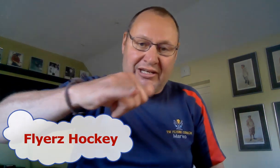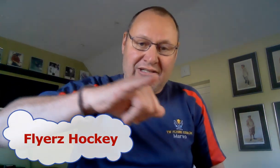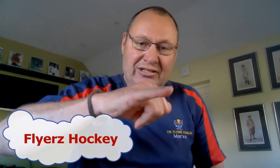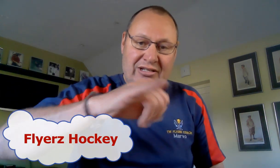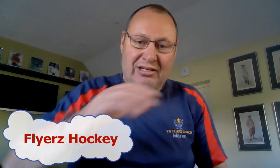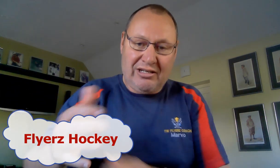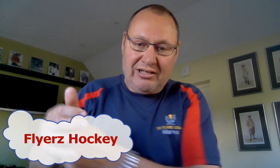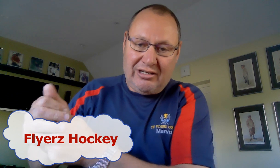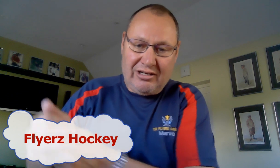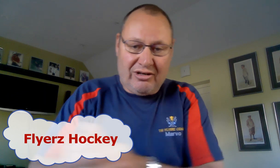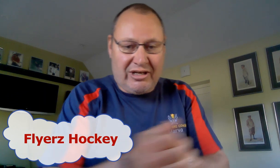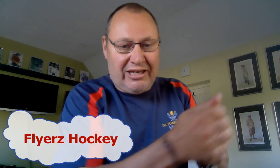Flyers hockey.